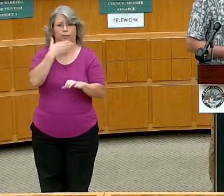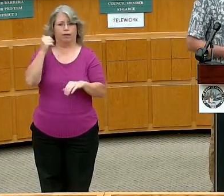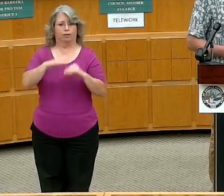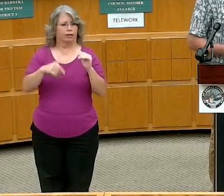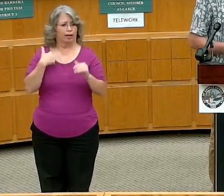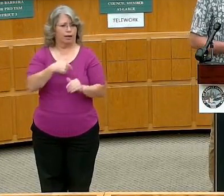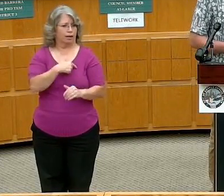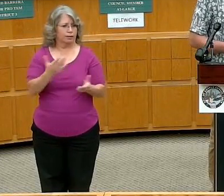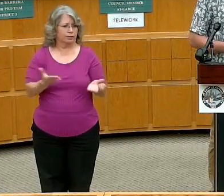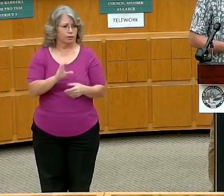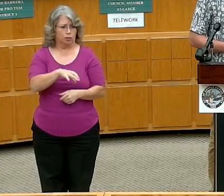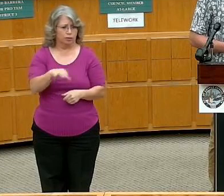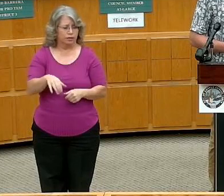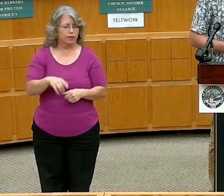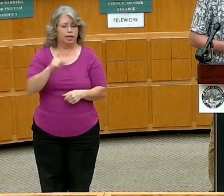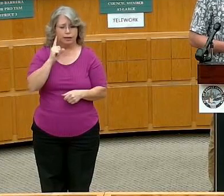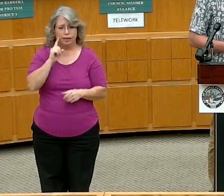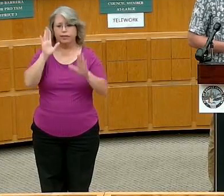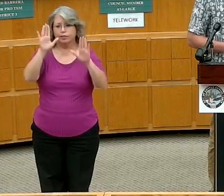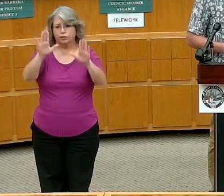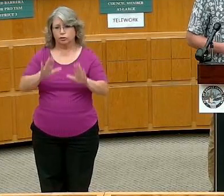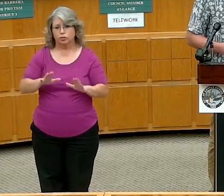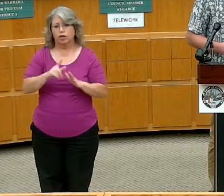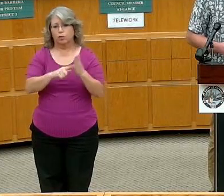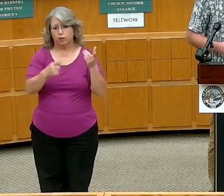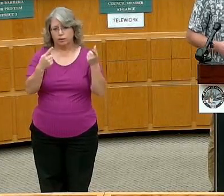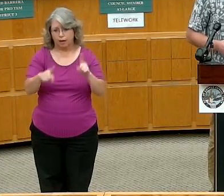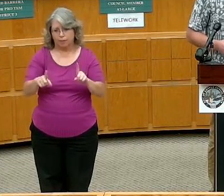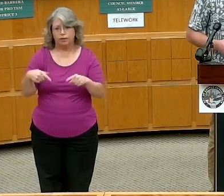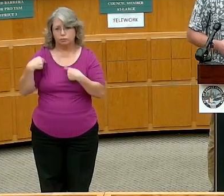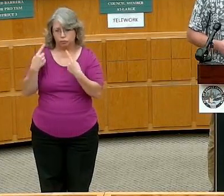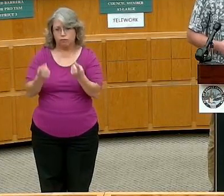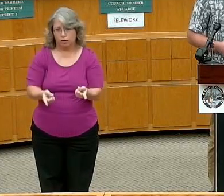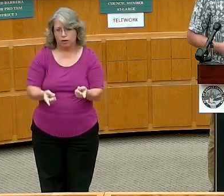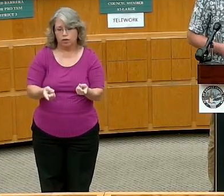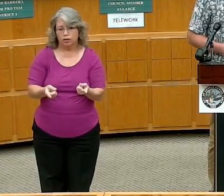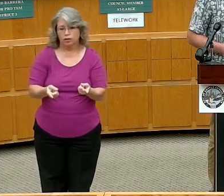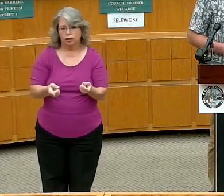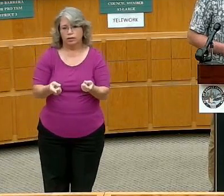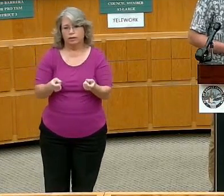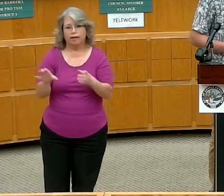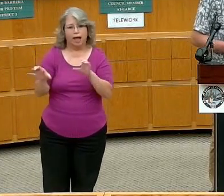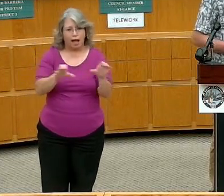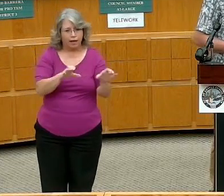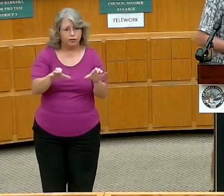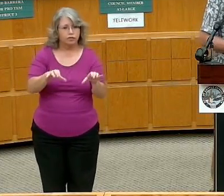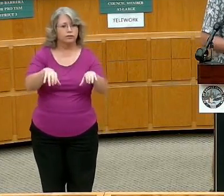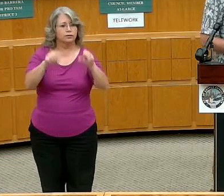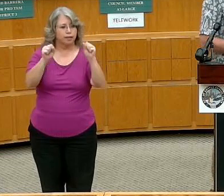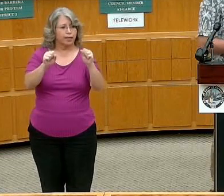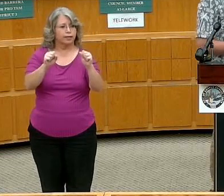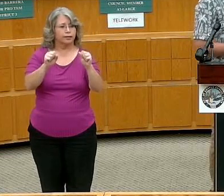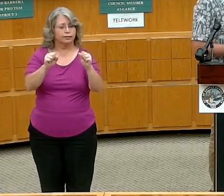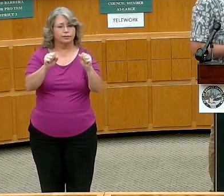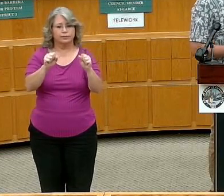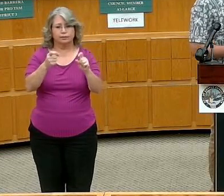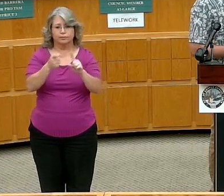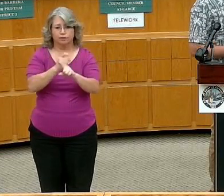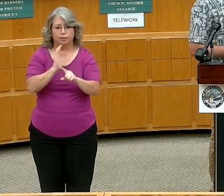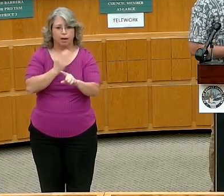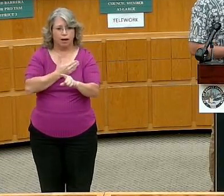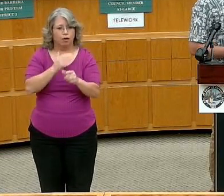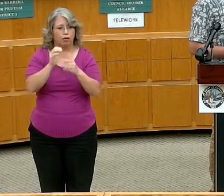think it's pretty great what's happened so far in terms of the action that's been taken, and I know there are hard decisions that were